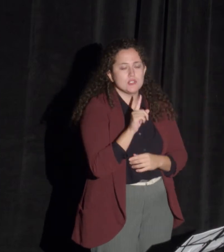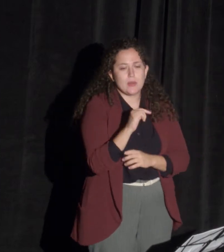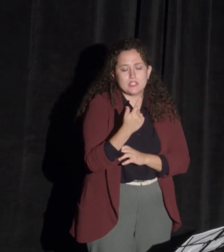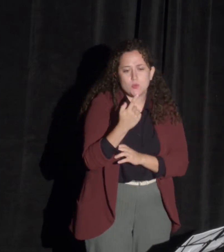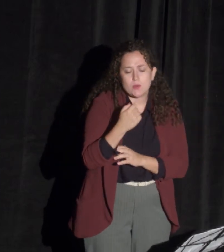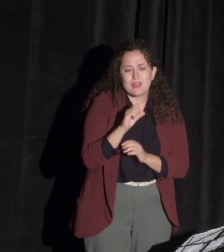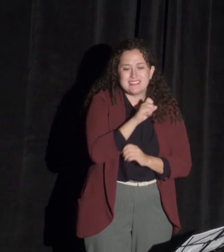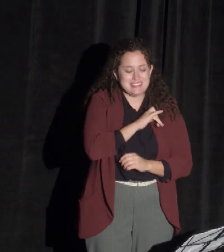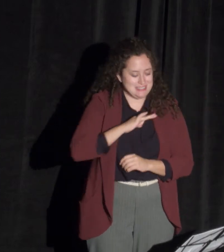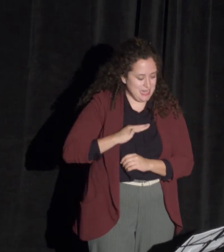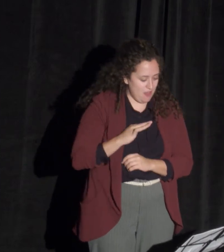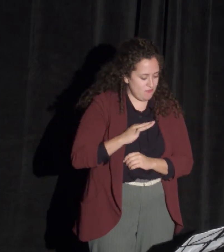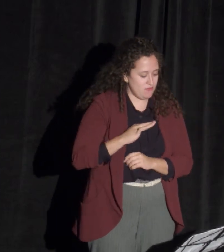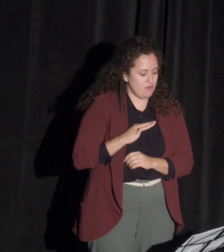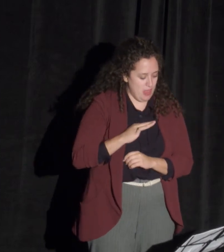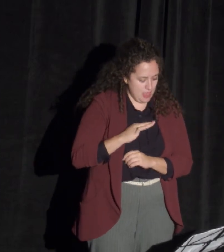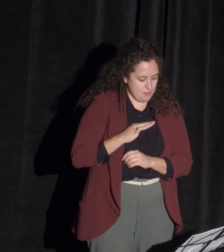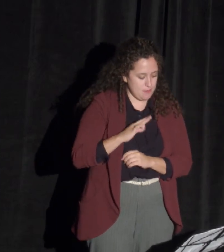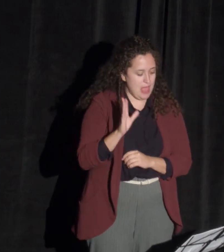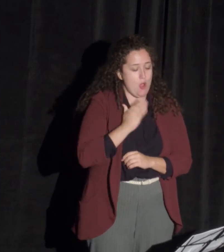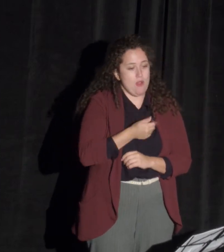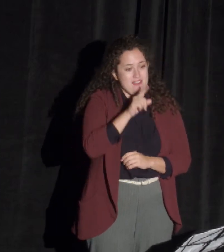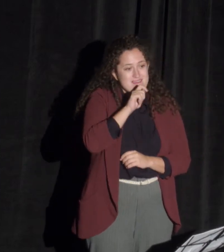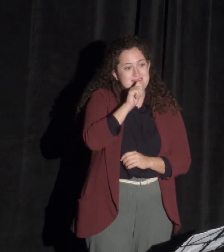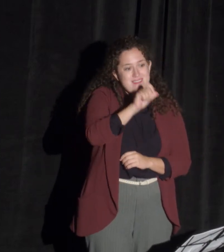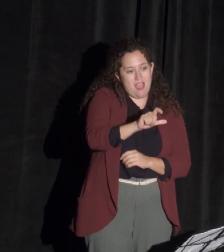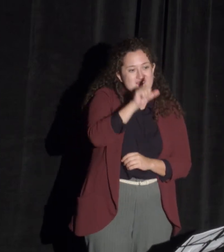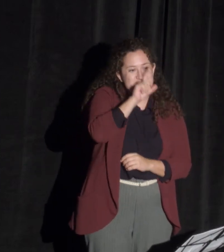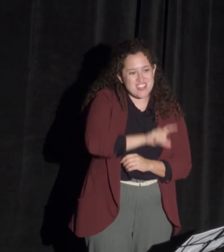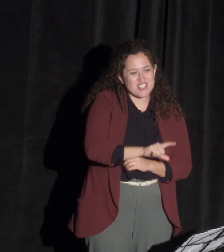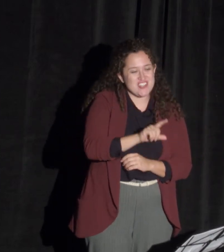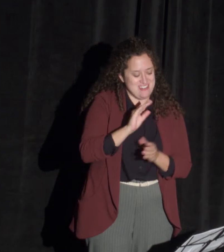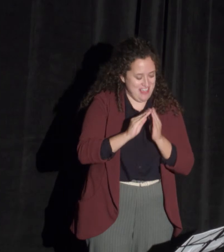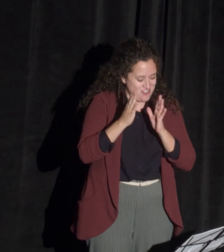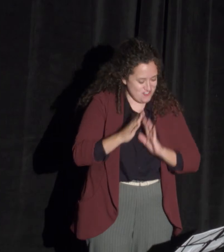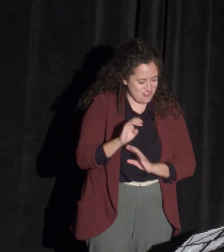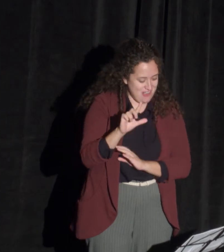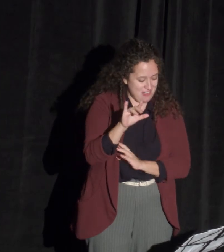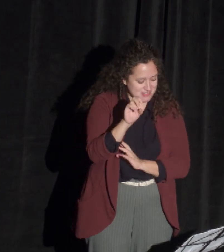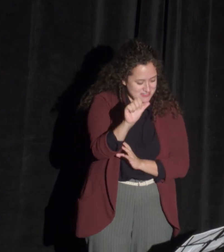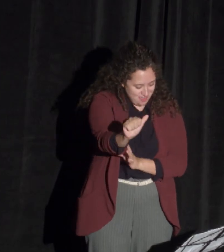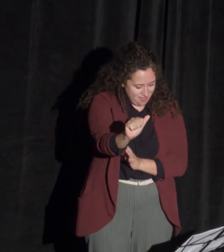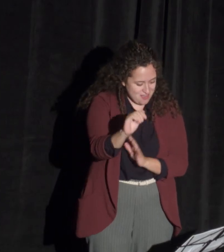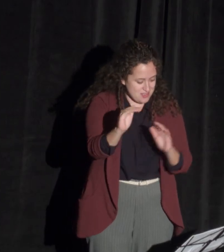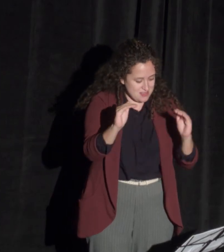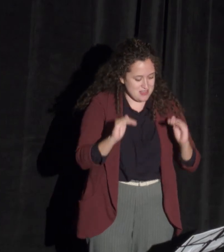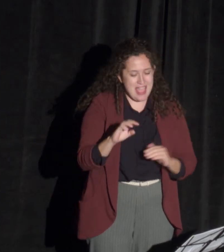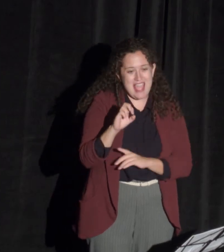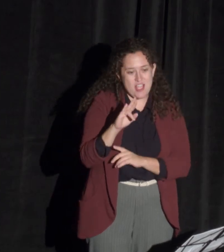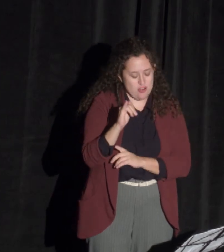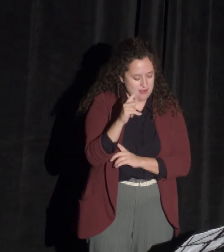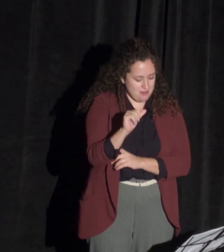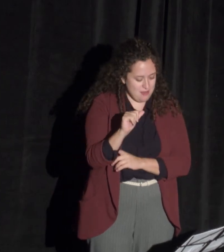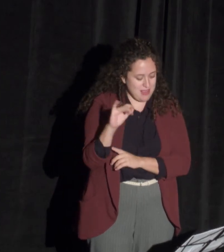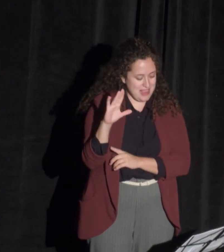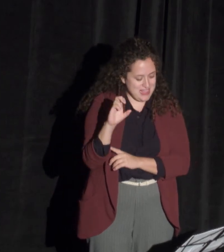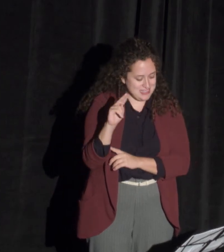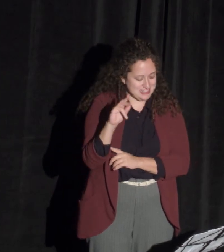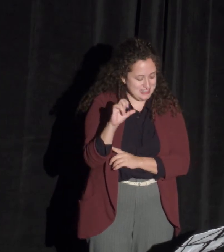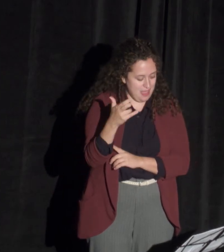Ahebu, nonfiction editor Elsa Schuneson, podcast producers Erica Insine and Stephen Shapansky, assistant editor